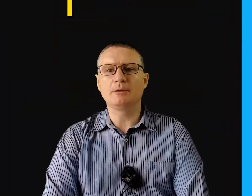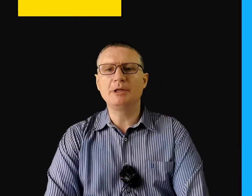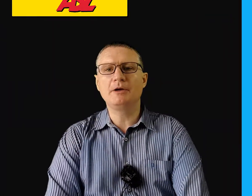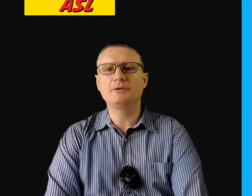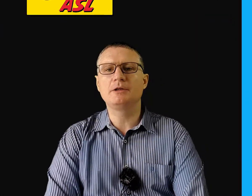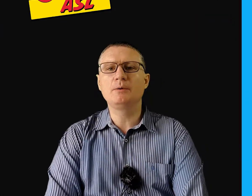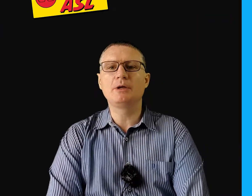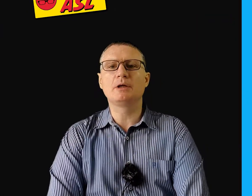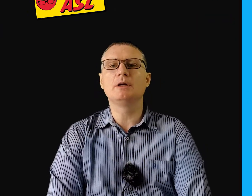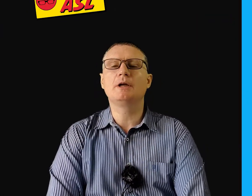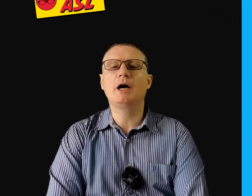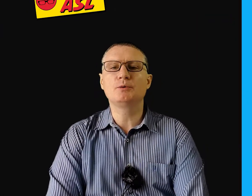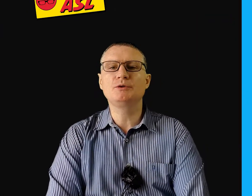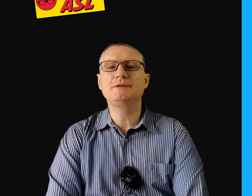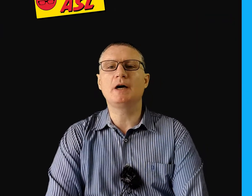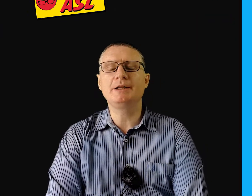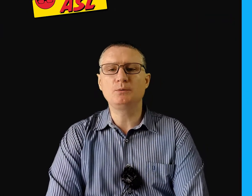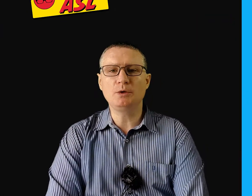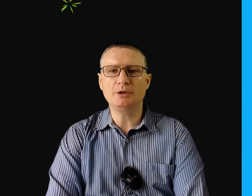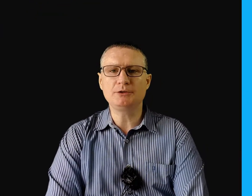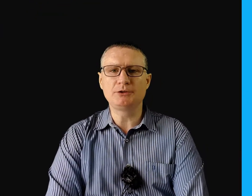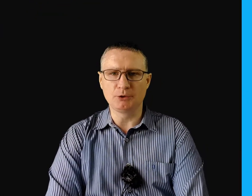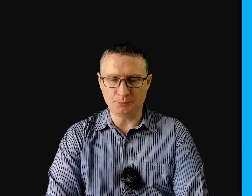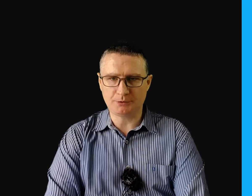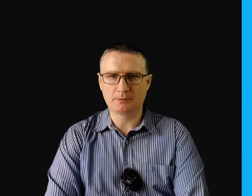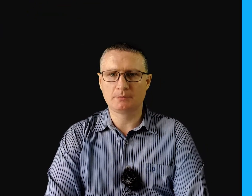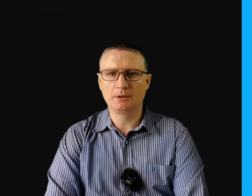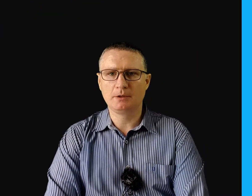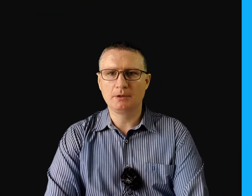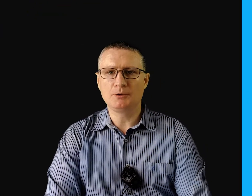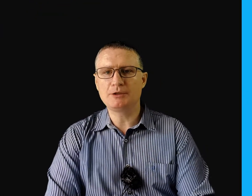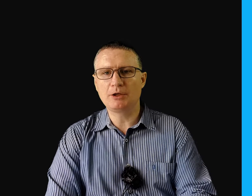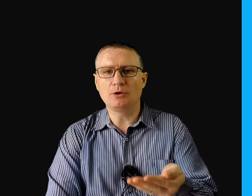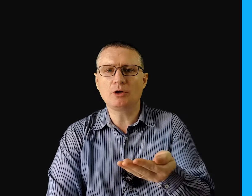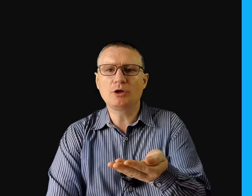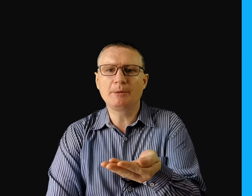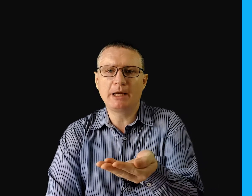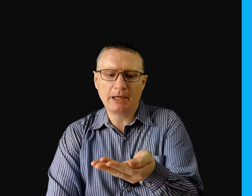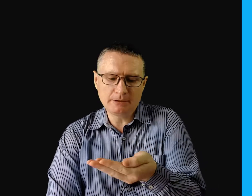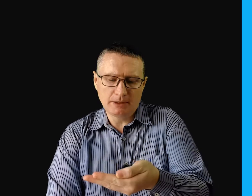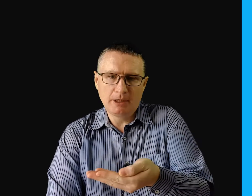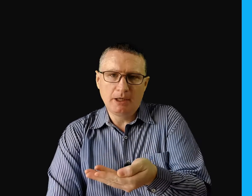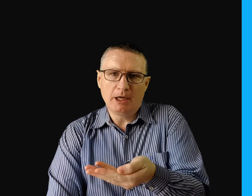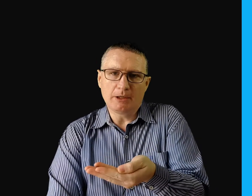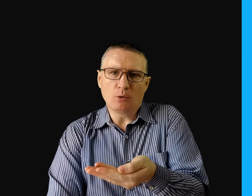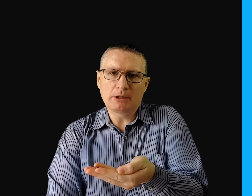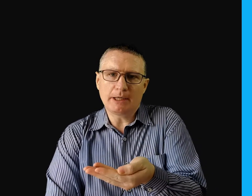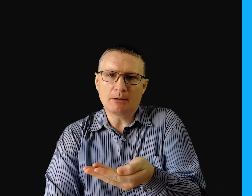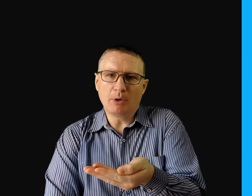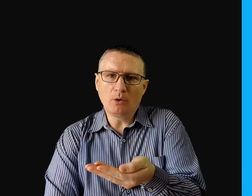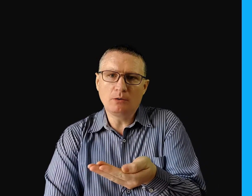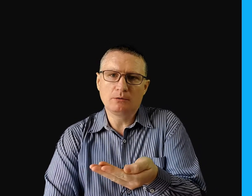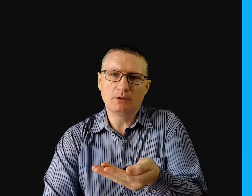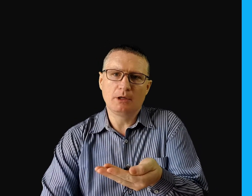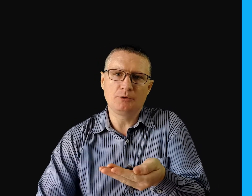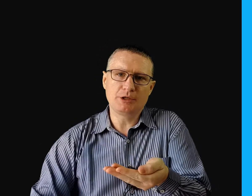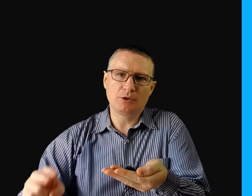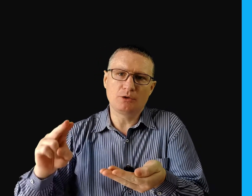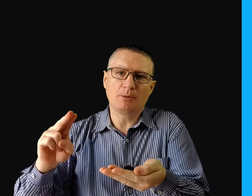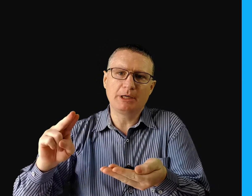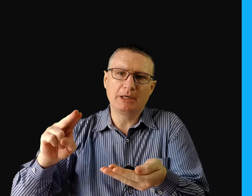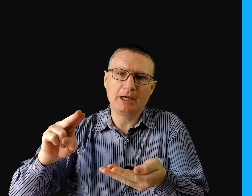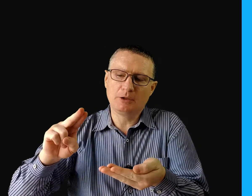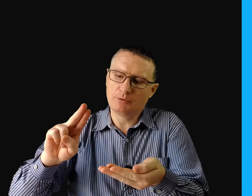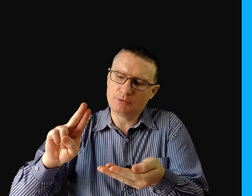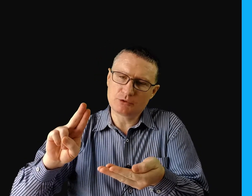I'm Ajarn Mieder, and today we're going to learn how to sign the word soup. You take your non-dominant hand and hold it like a bowl. You take